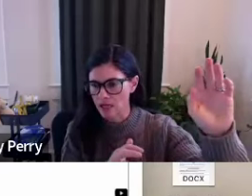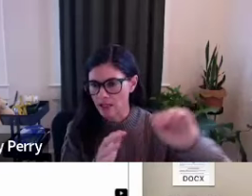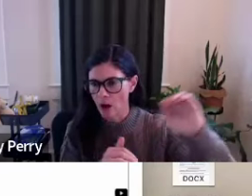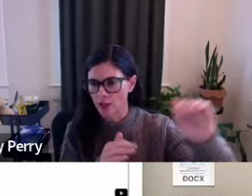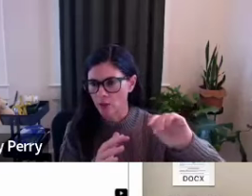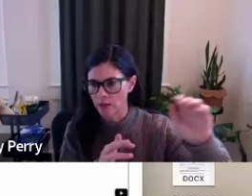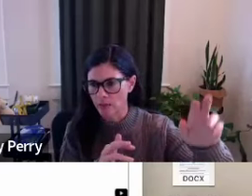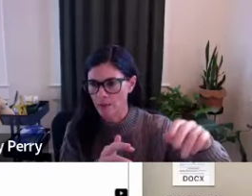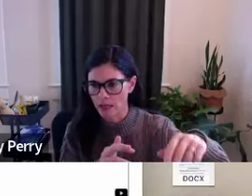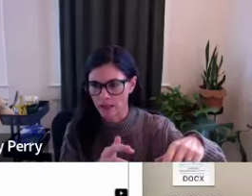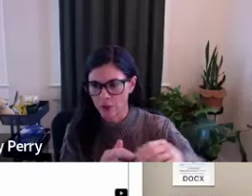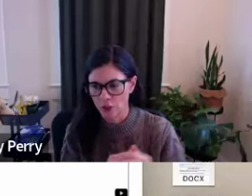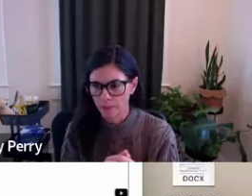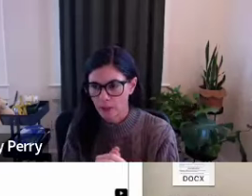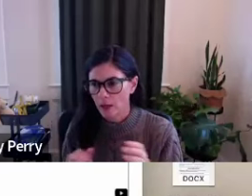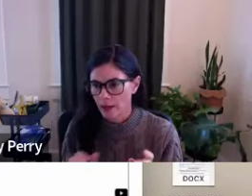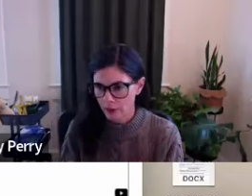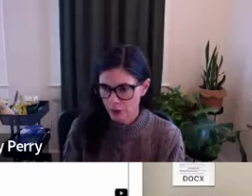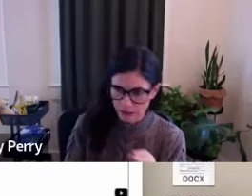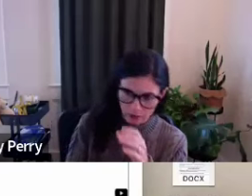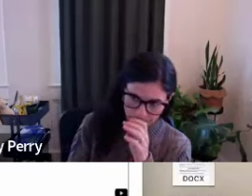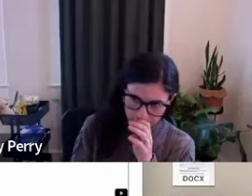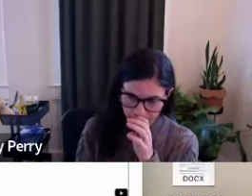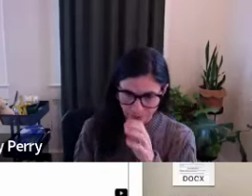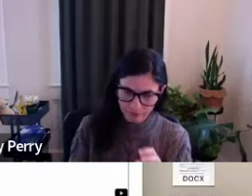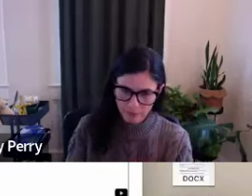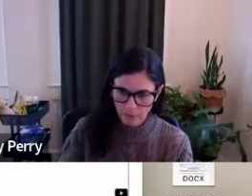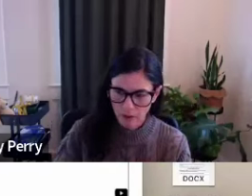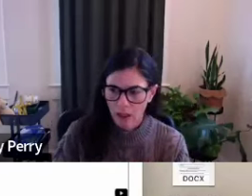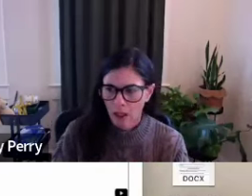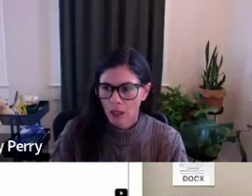I see these modules in my maintenance version? And here's the reason.